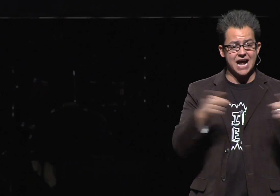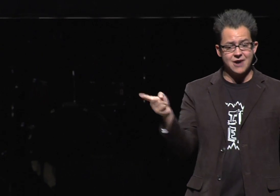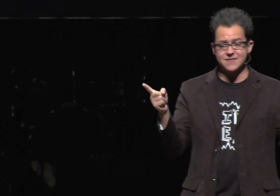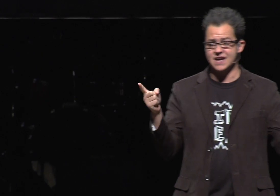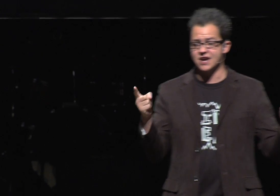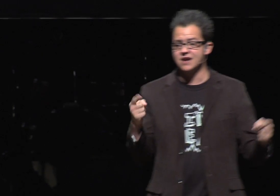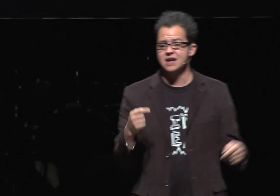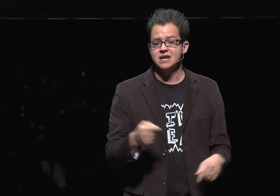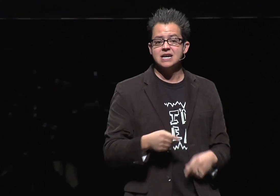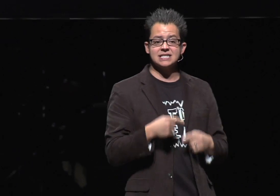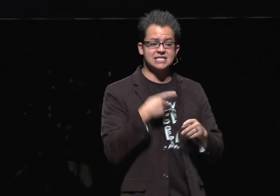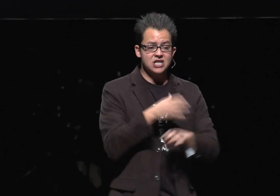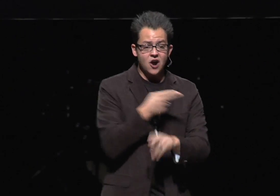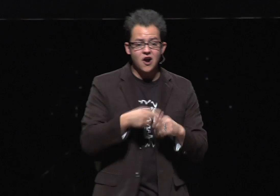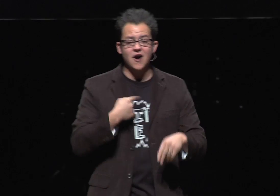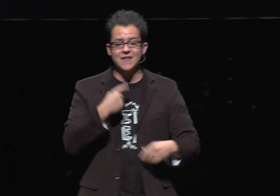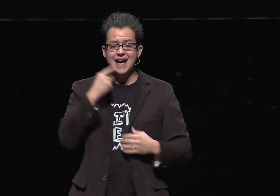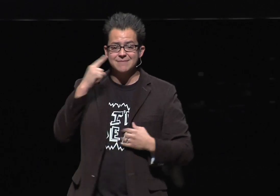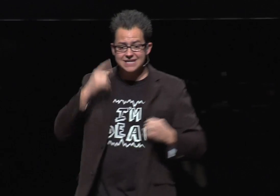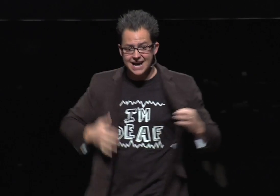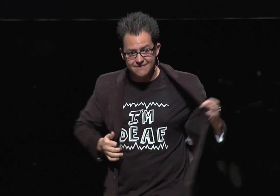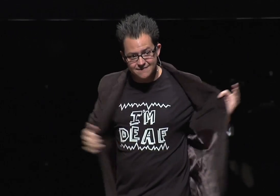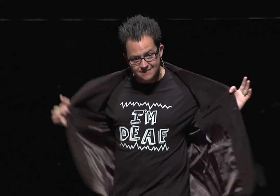out there. It's a song called I'm Deaf.